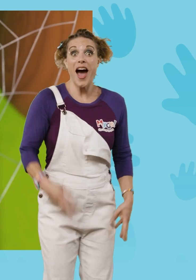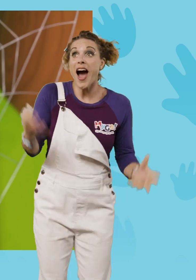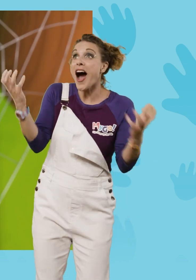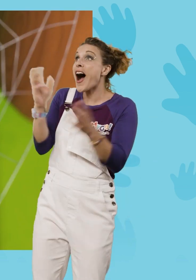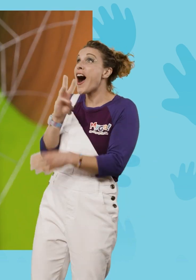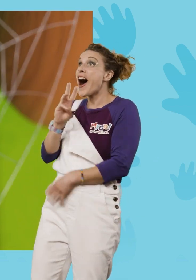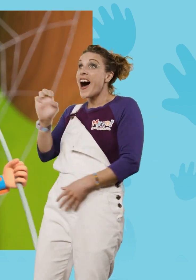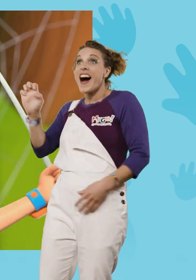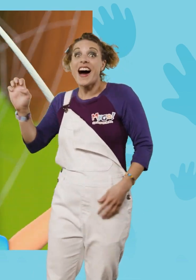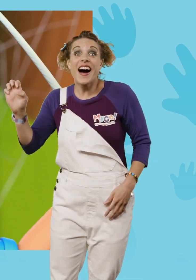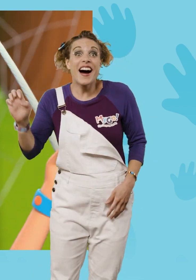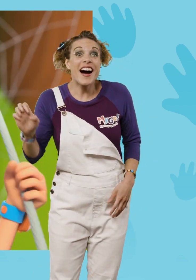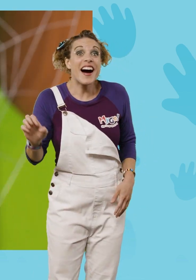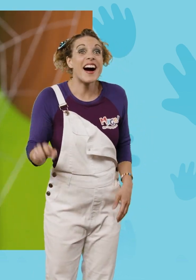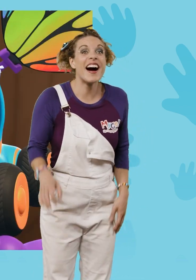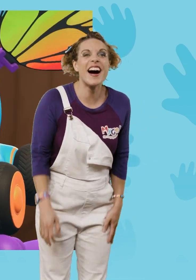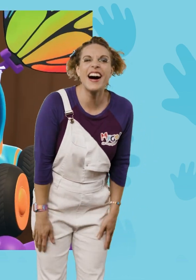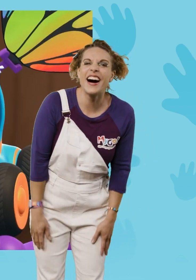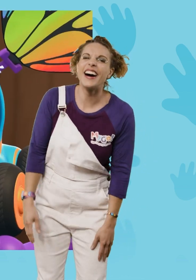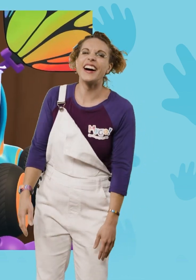Whee!